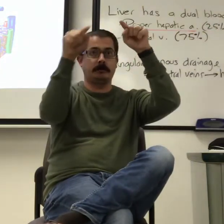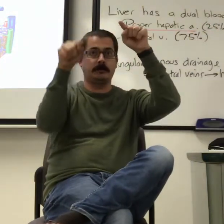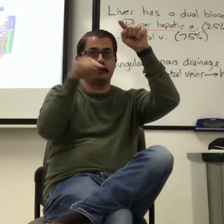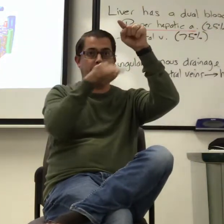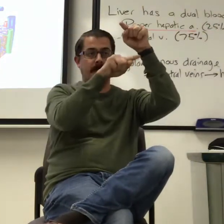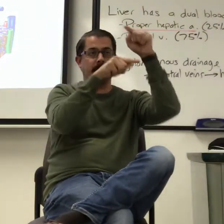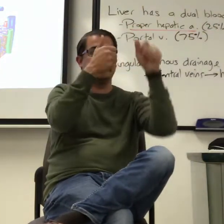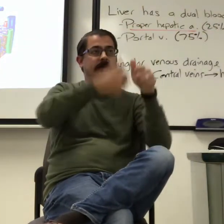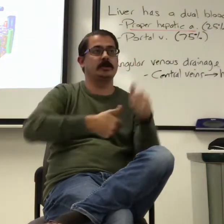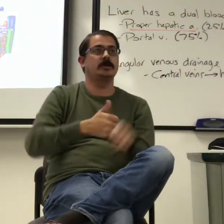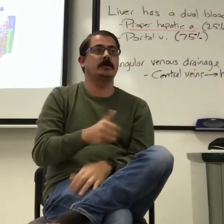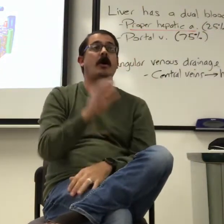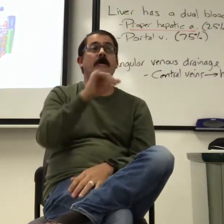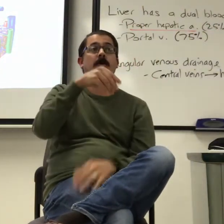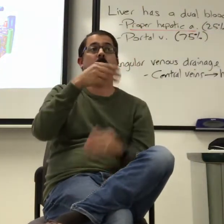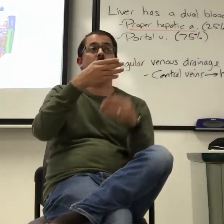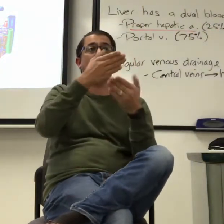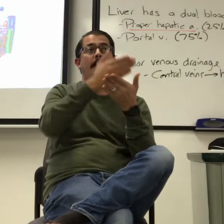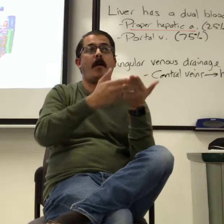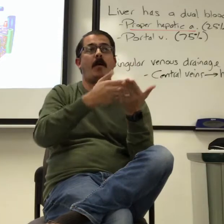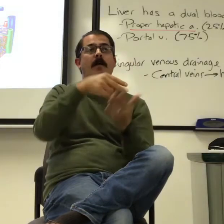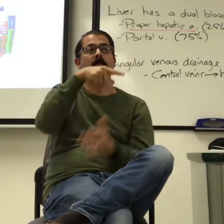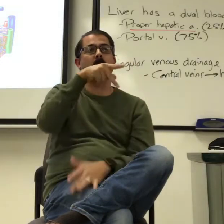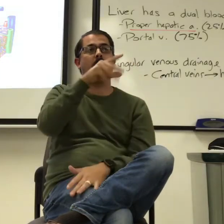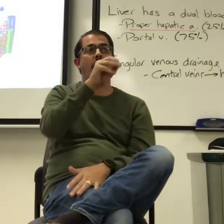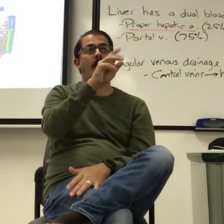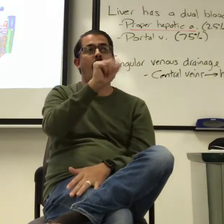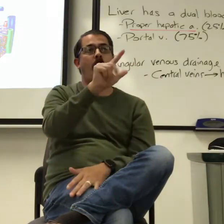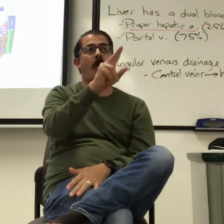There's also a branch of the portal vein at each corner.